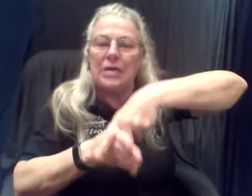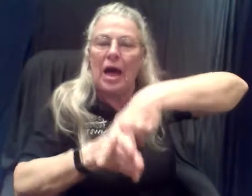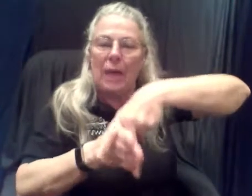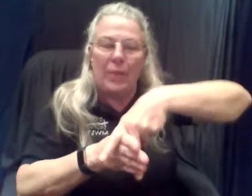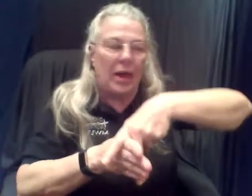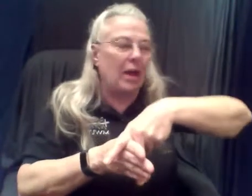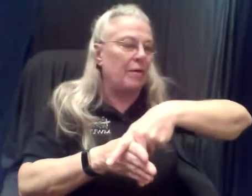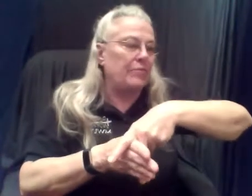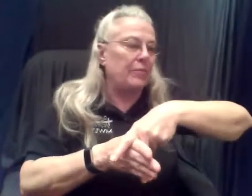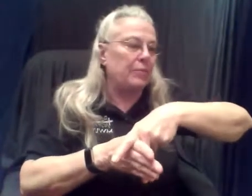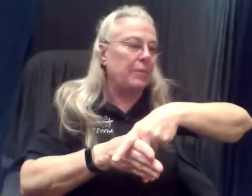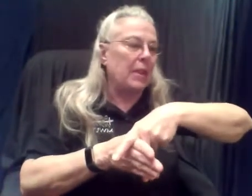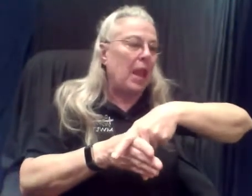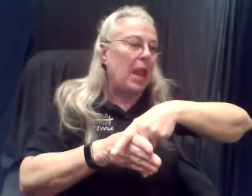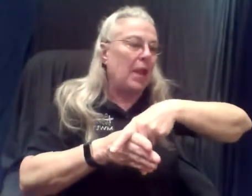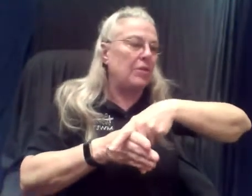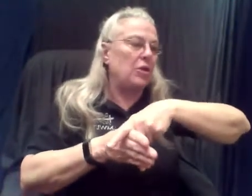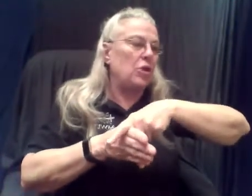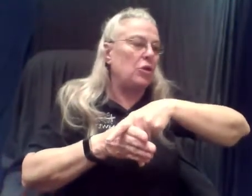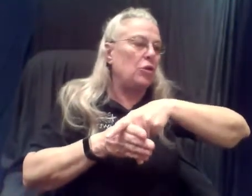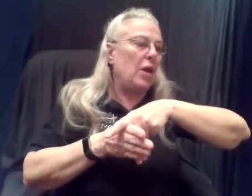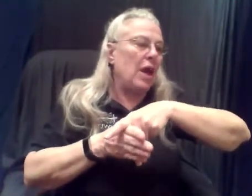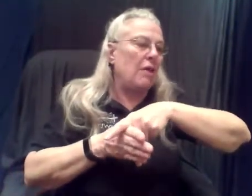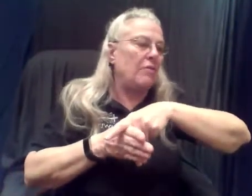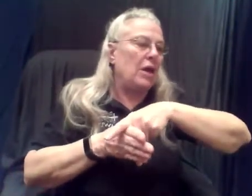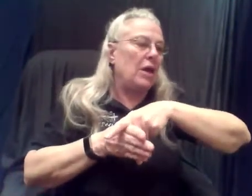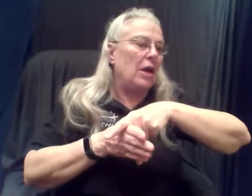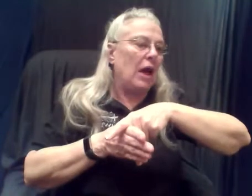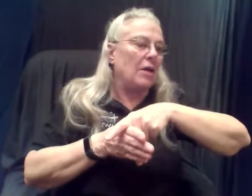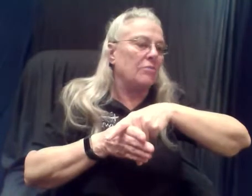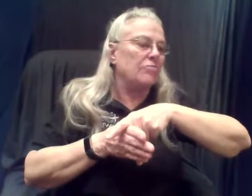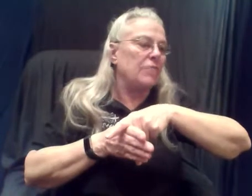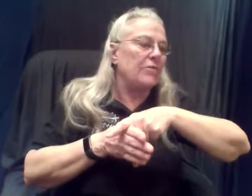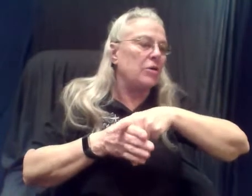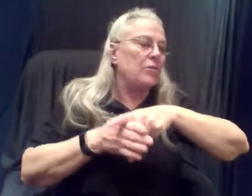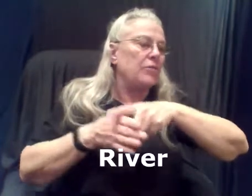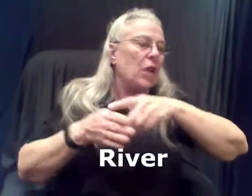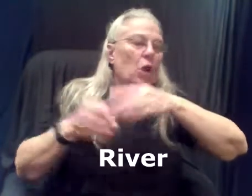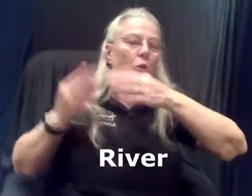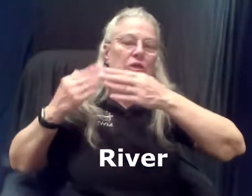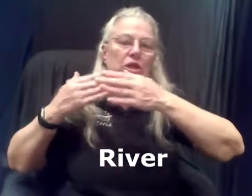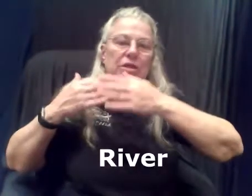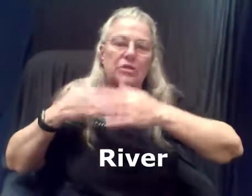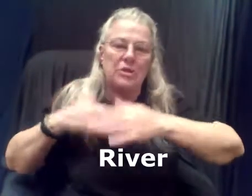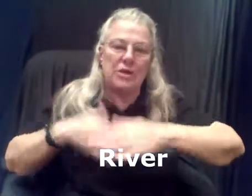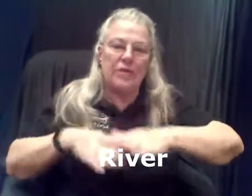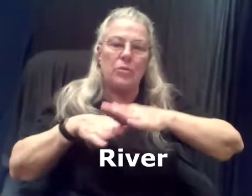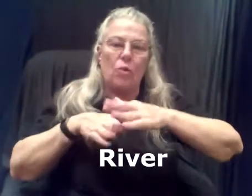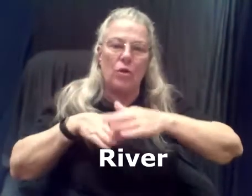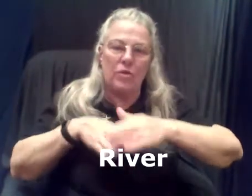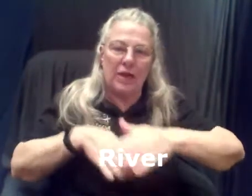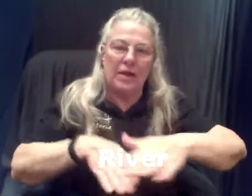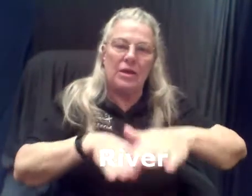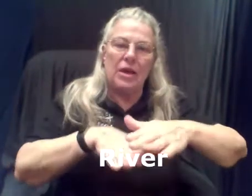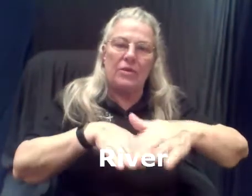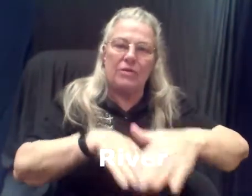top of. And then you have river, which is nothing more than the